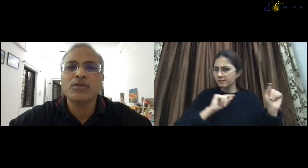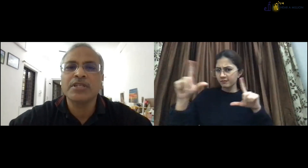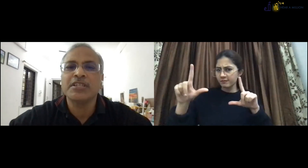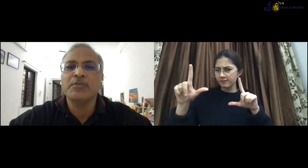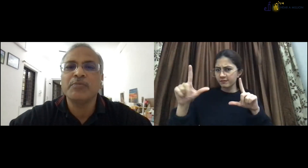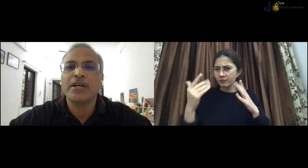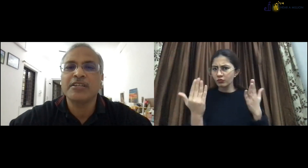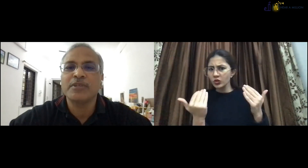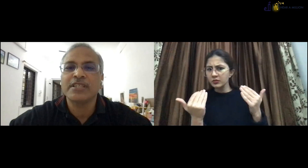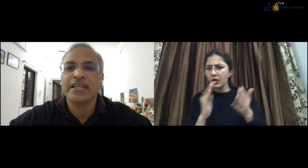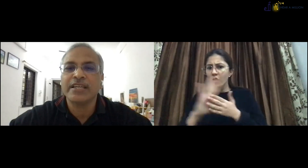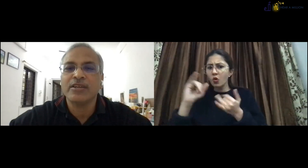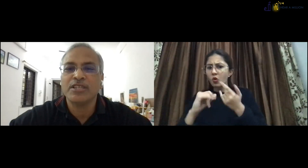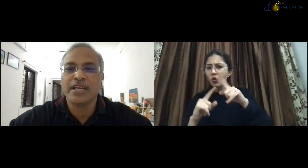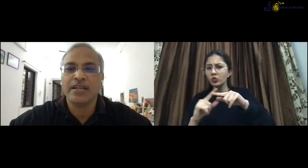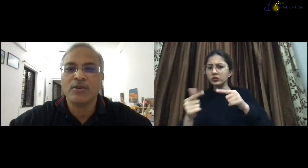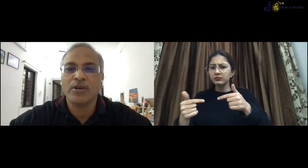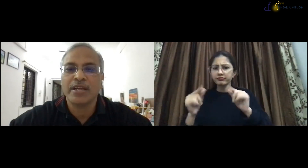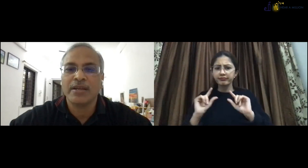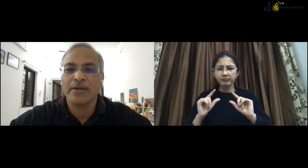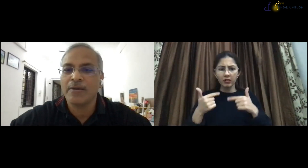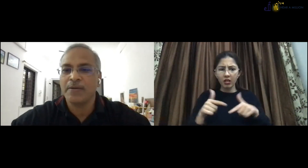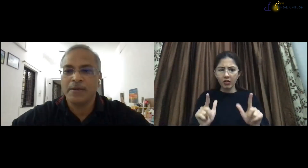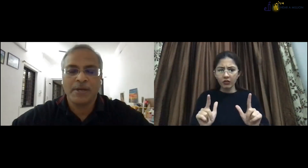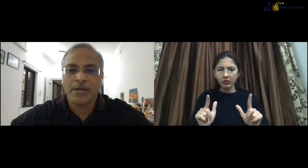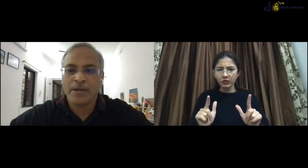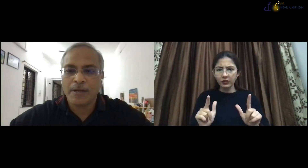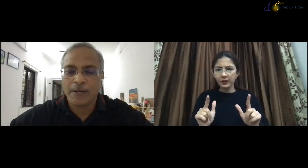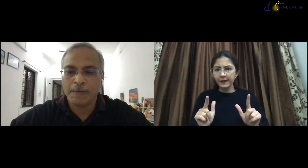Can I share host disabled participant screening or sharing? Okay.